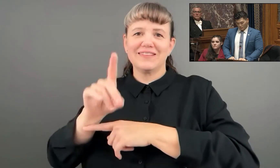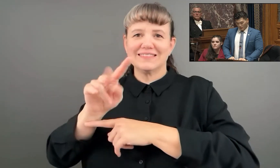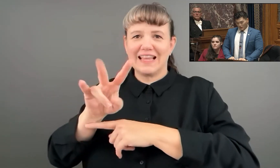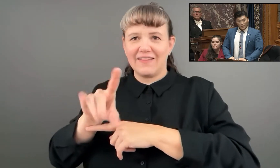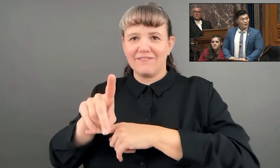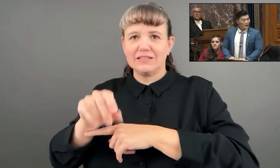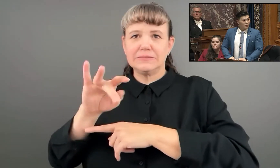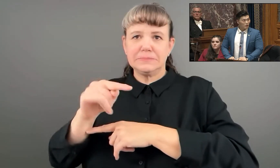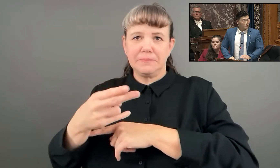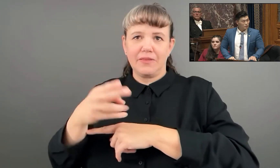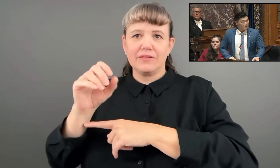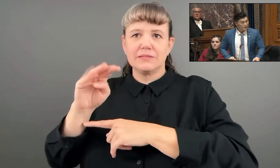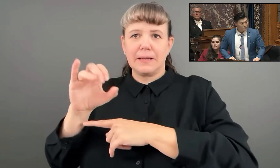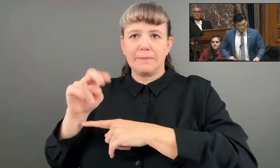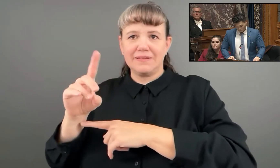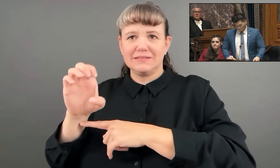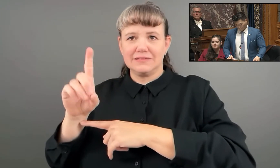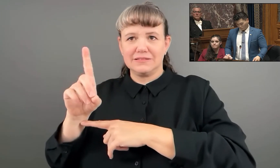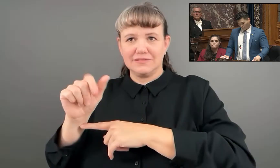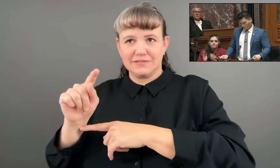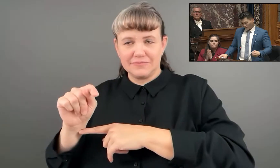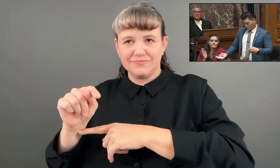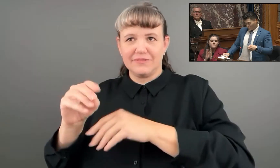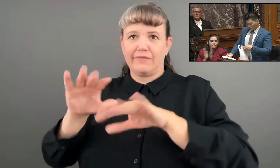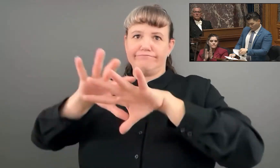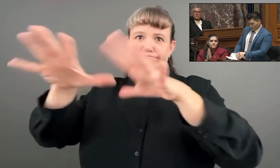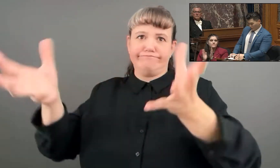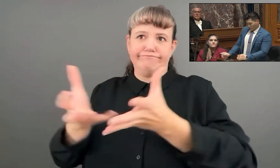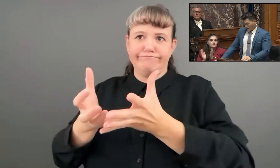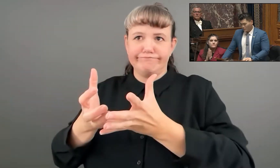teams. Thank you, Honourable Speaker.